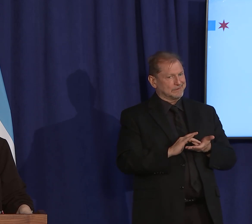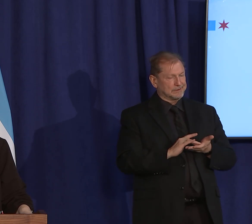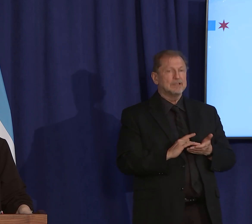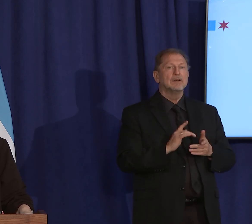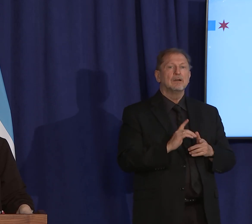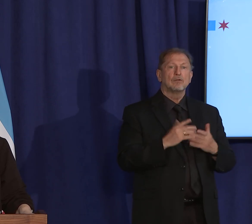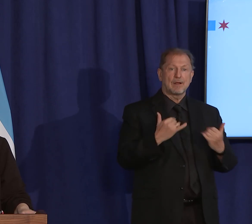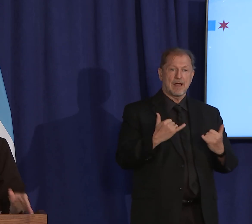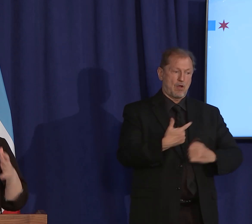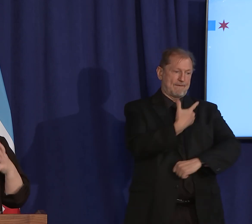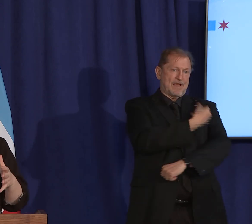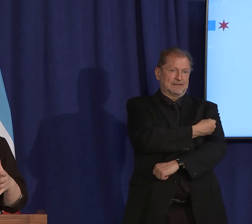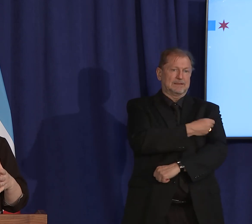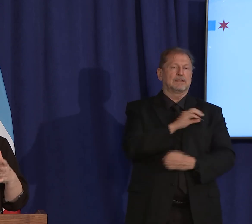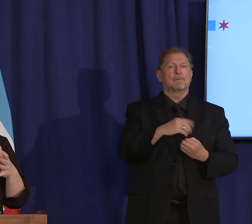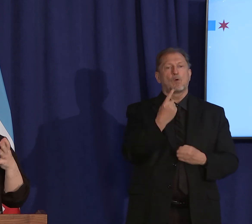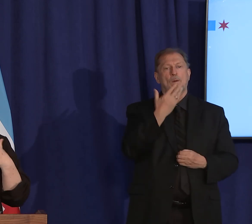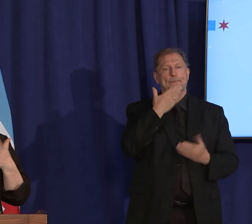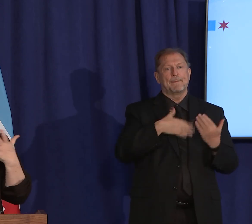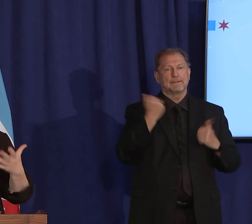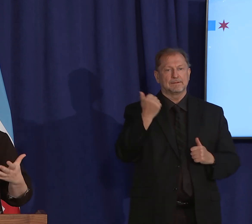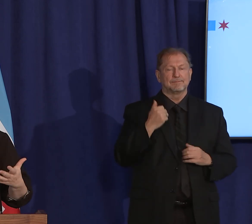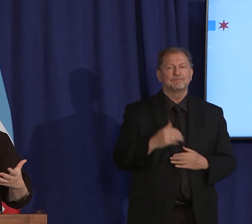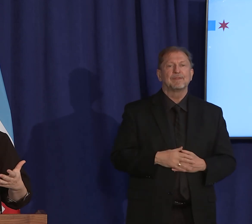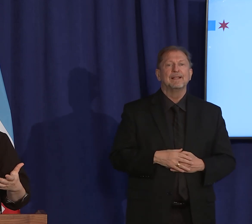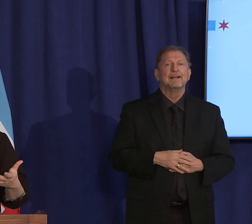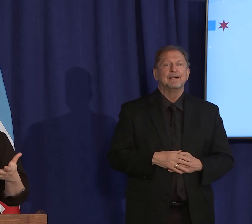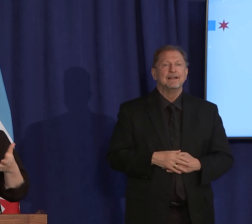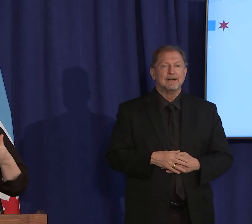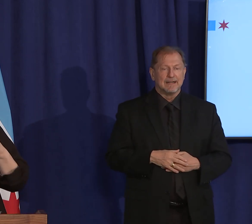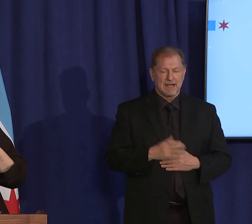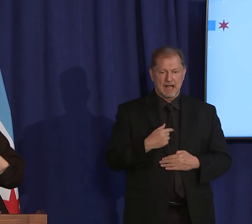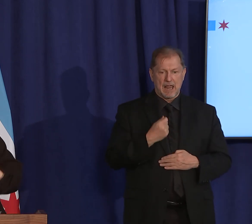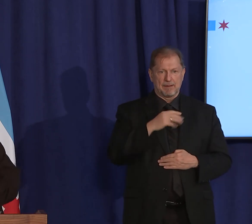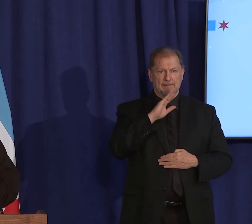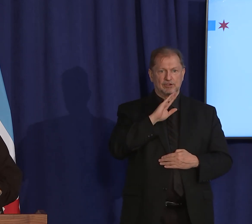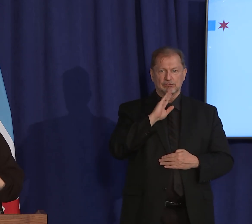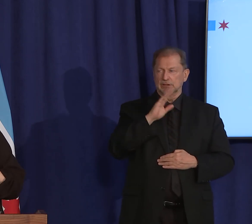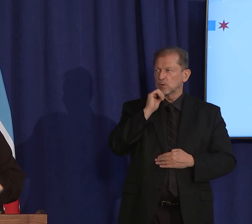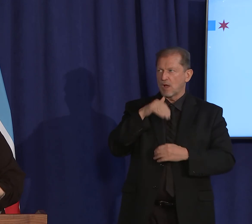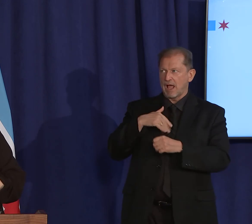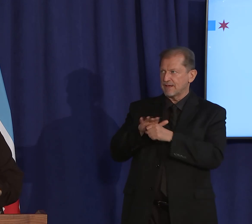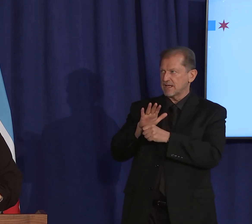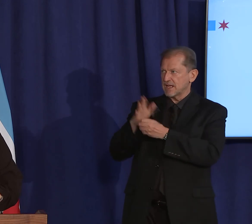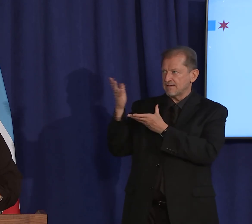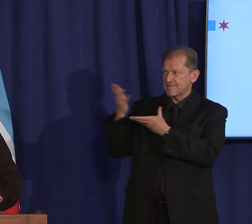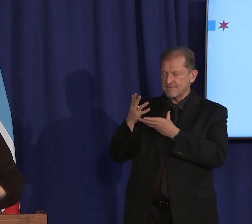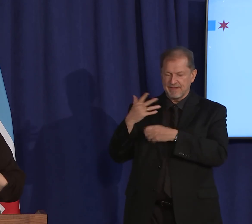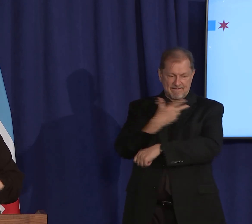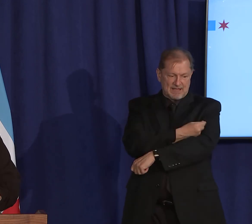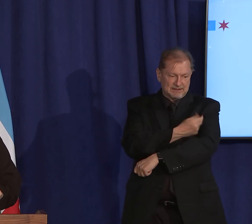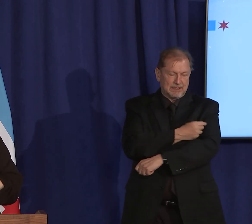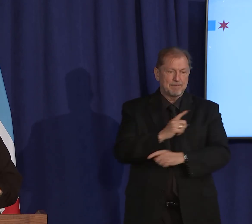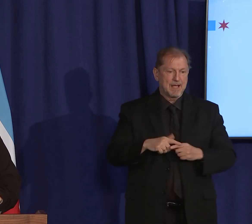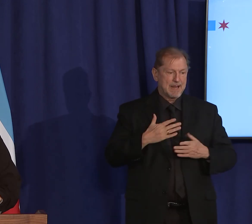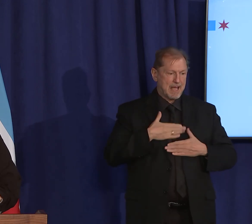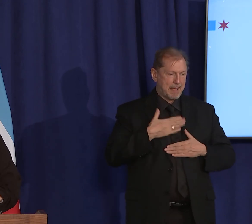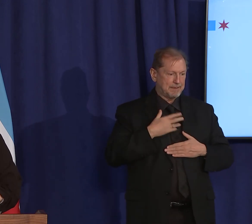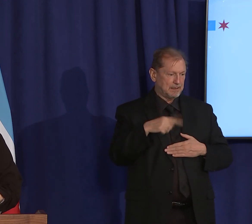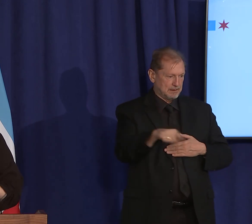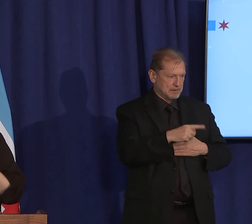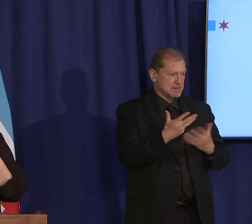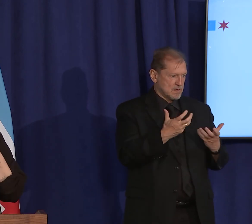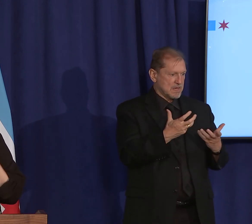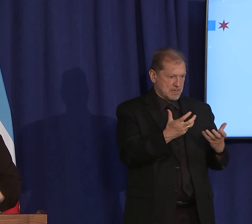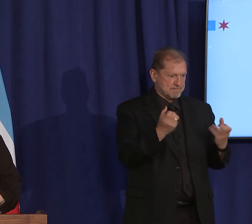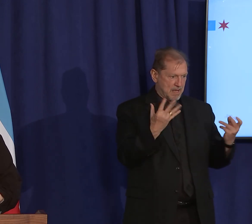best hope. And, you know, on the one hand, it's frustrating when I don't have enough vaccine for everybody, but I'm also really happy that we're seeing so much demand for COVID vaccine